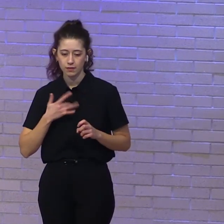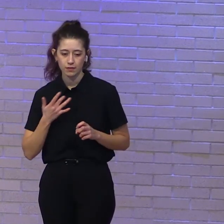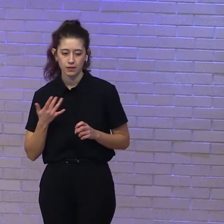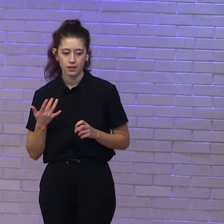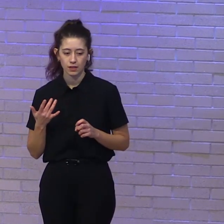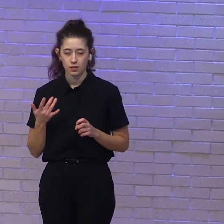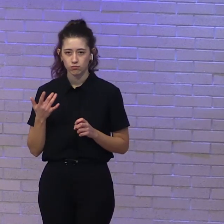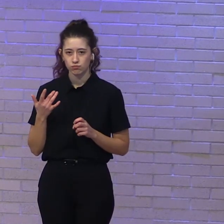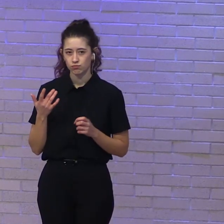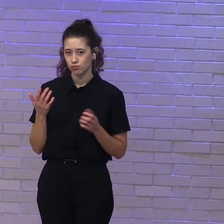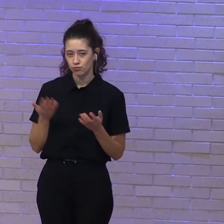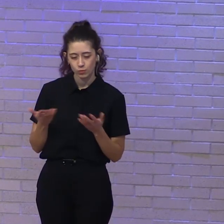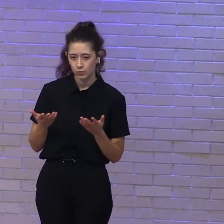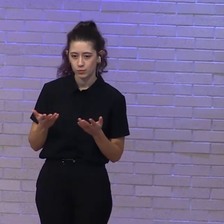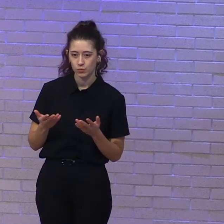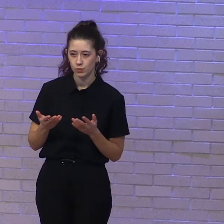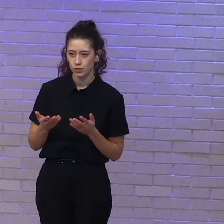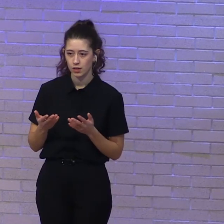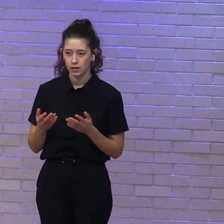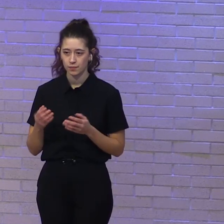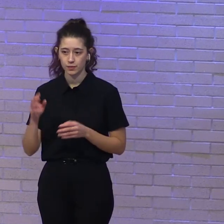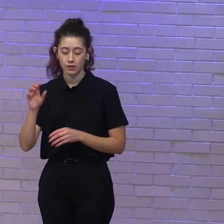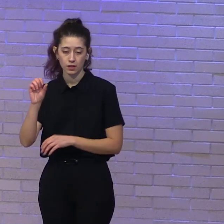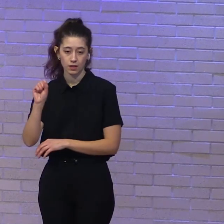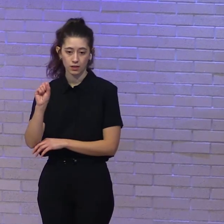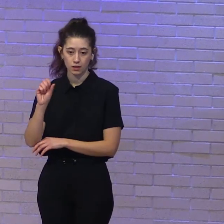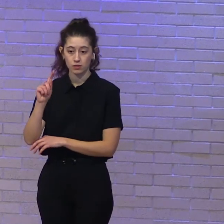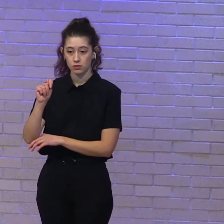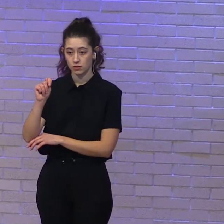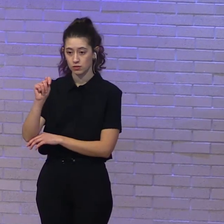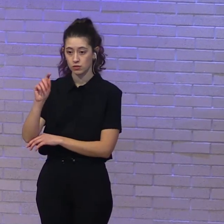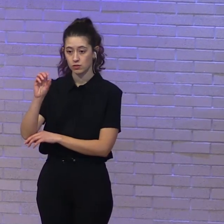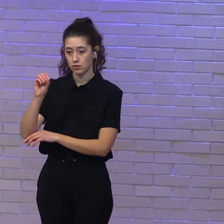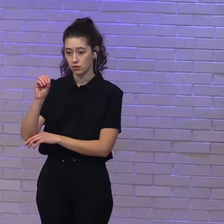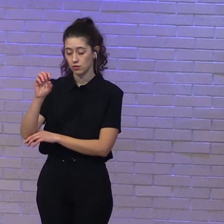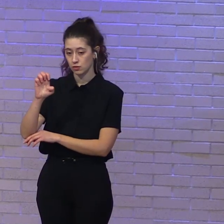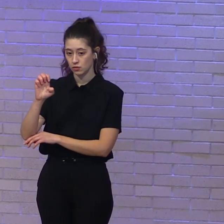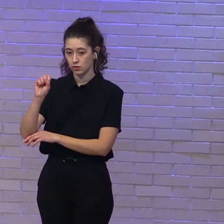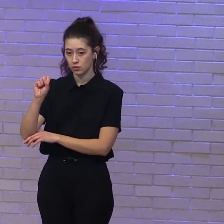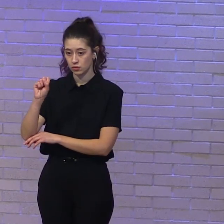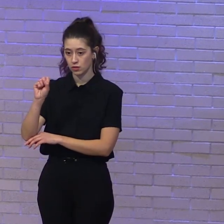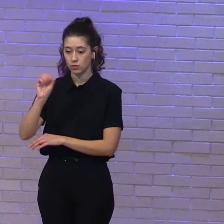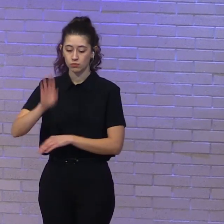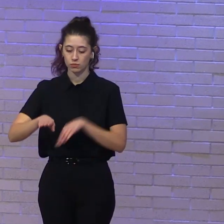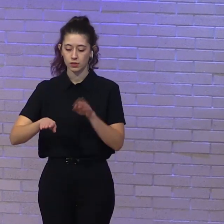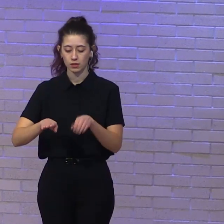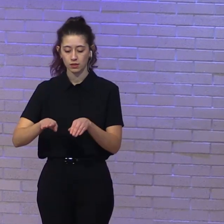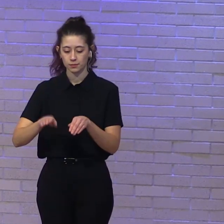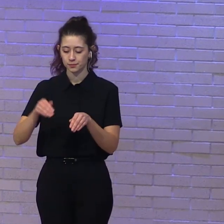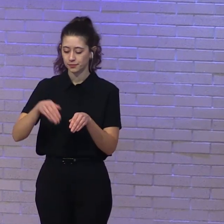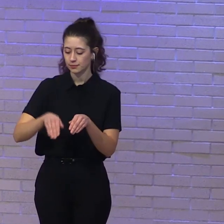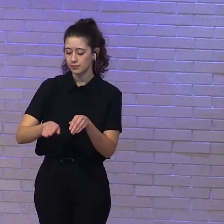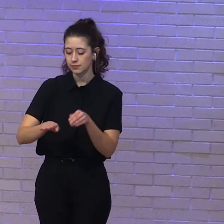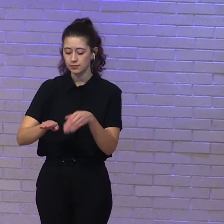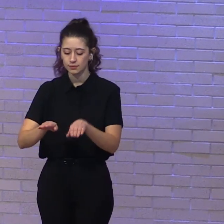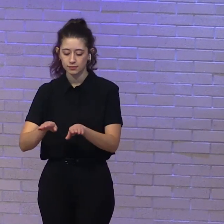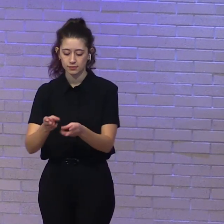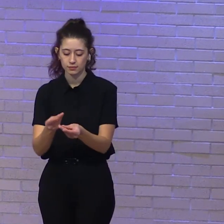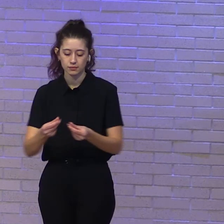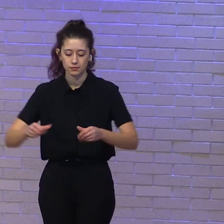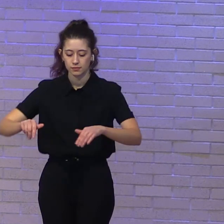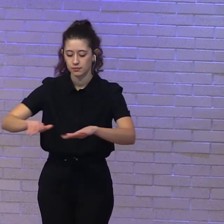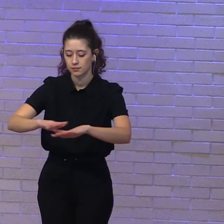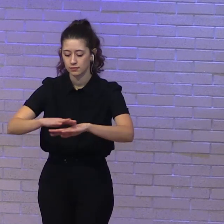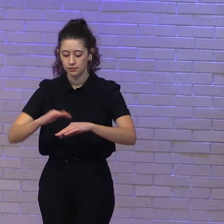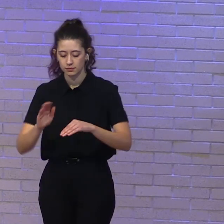sand. I can hear the breeze swaying through the trees, the occasional cicada or tree frog chirping, and